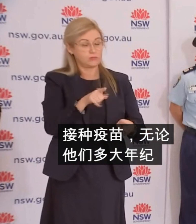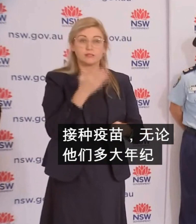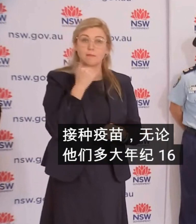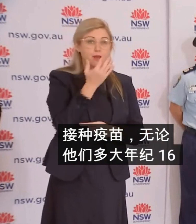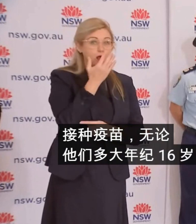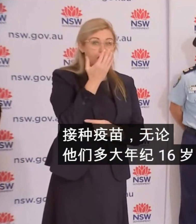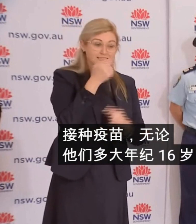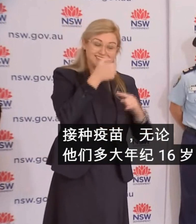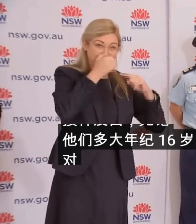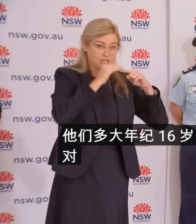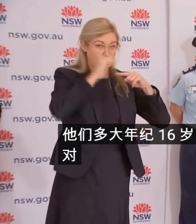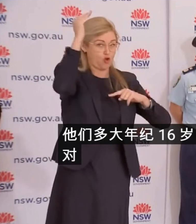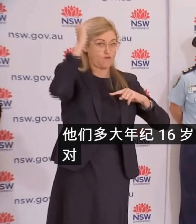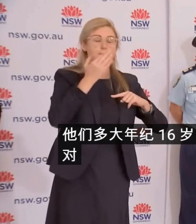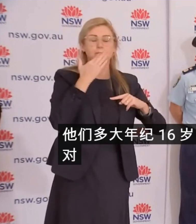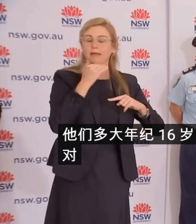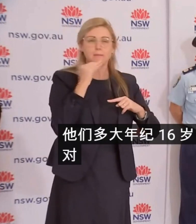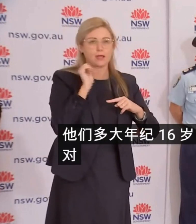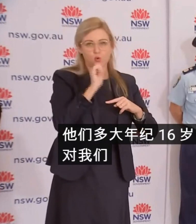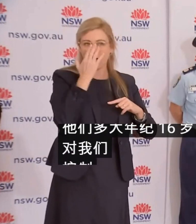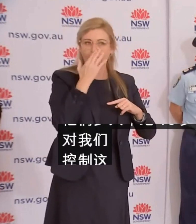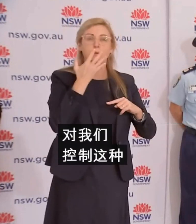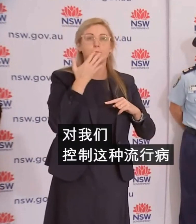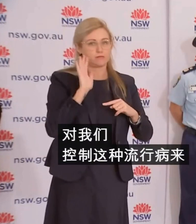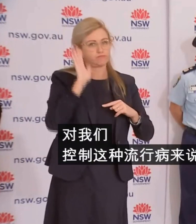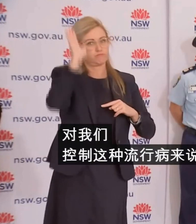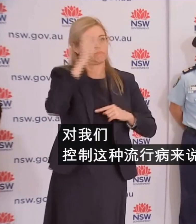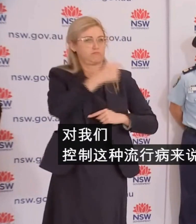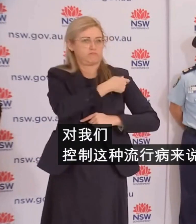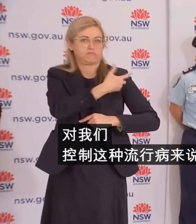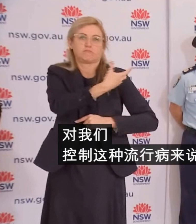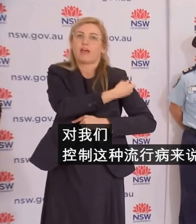over the age of 16. And it's really important for us in controlling this